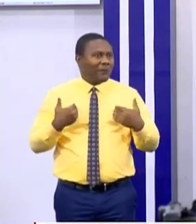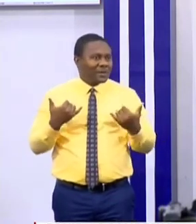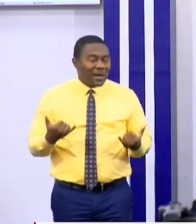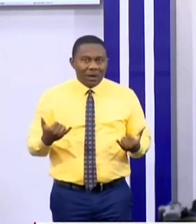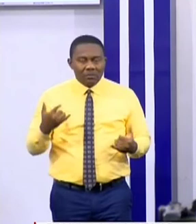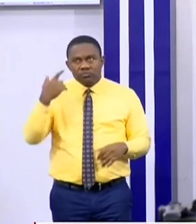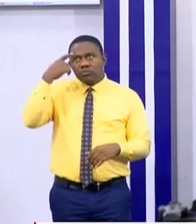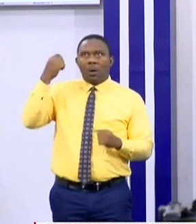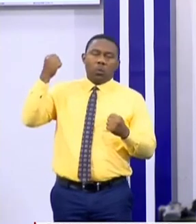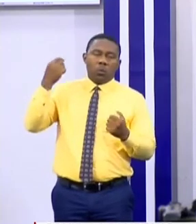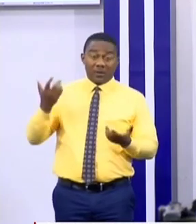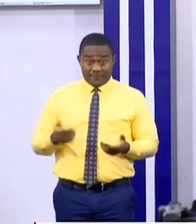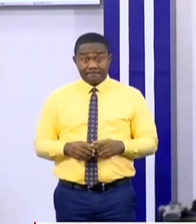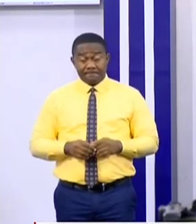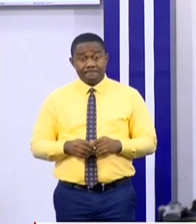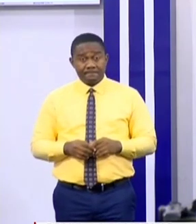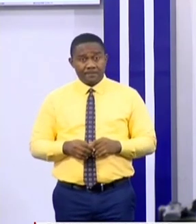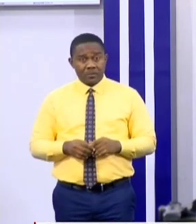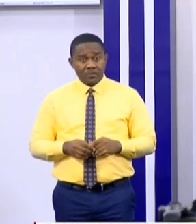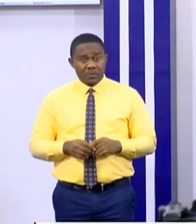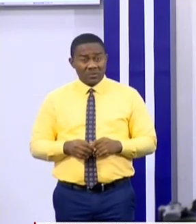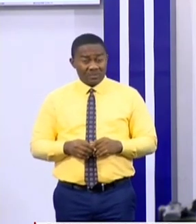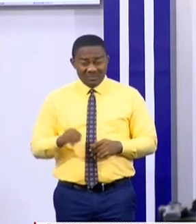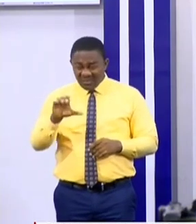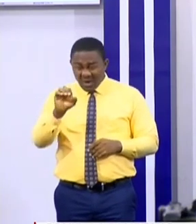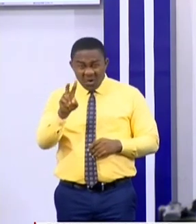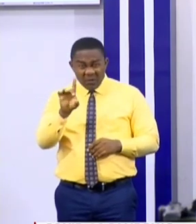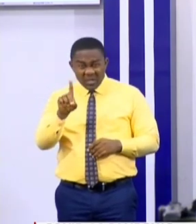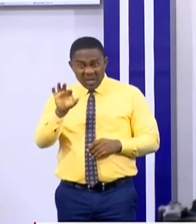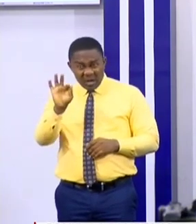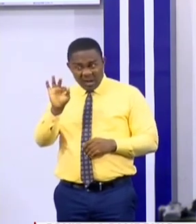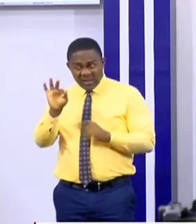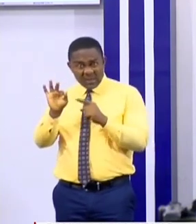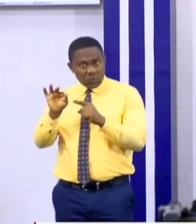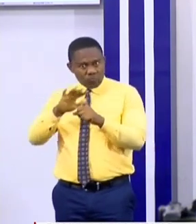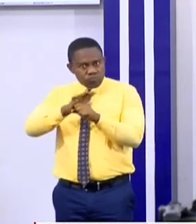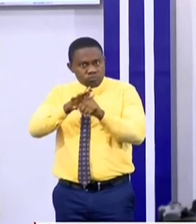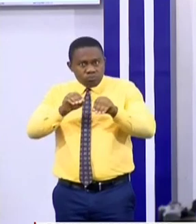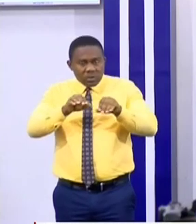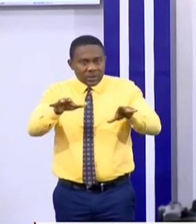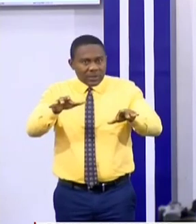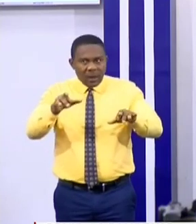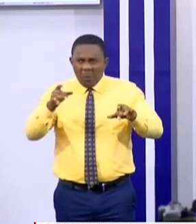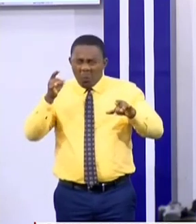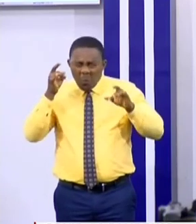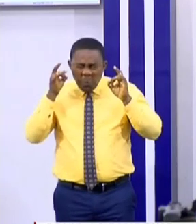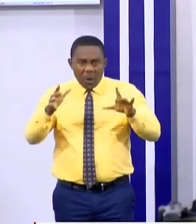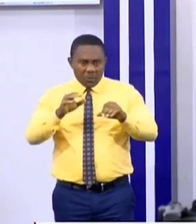In a sense, COVID-19, we don't need to introduce it. It has become so devastating